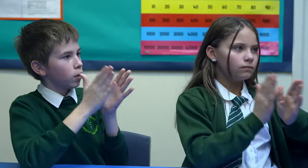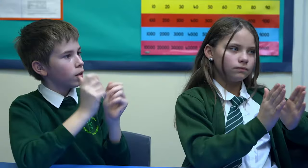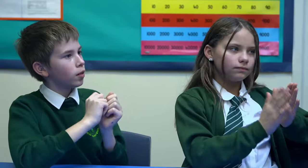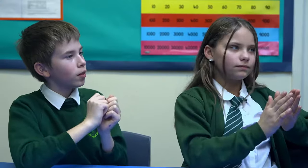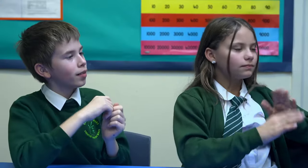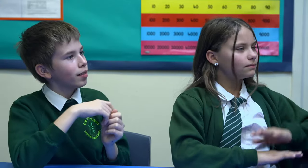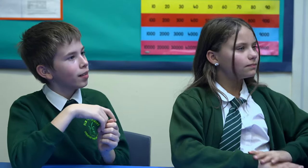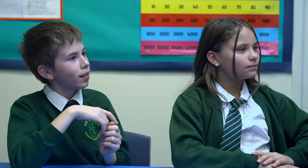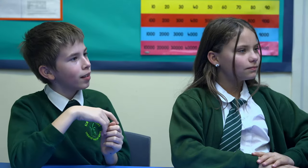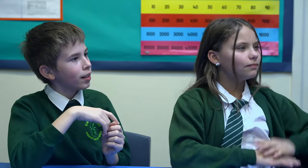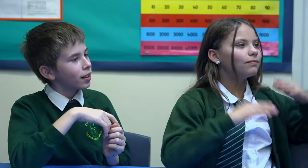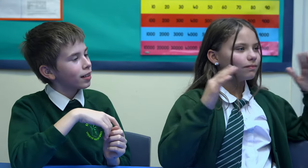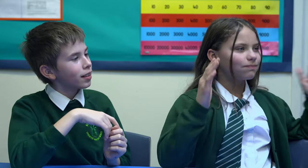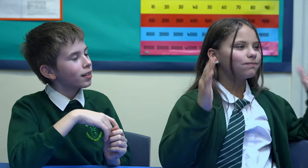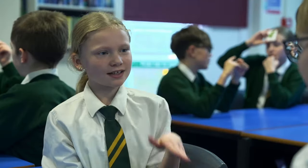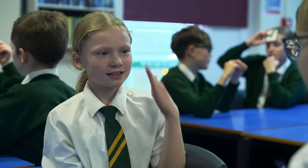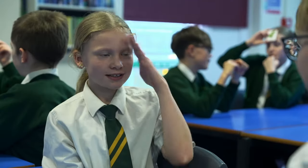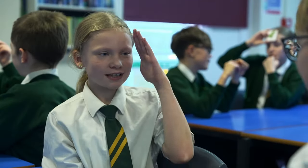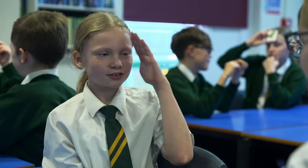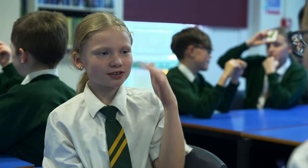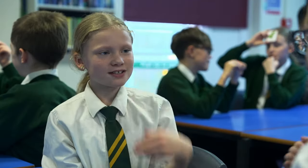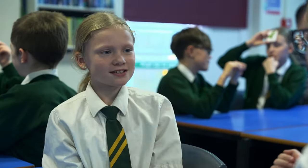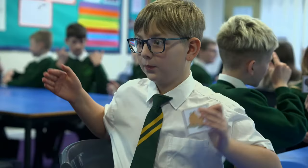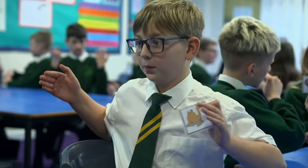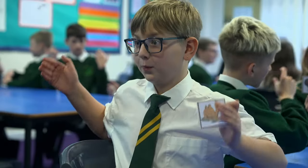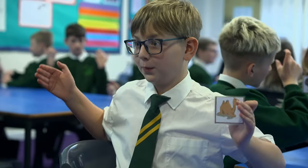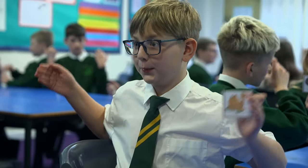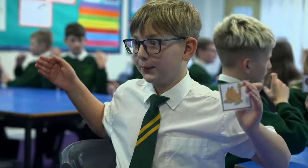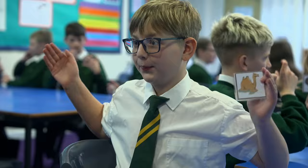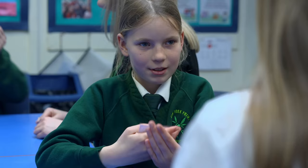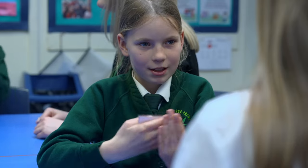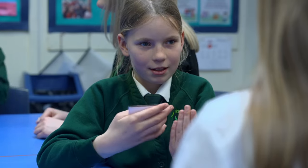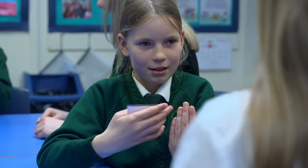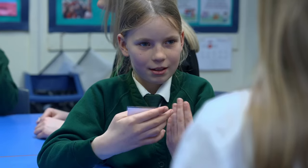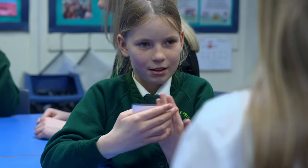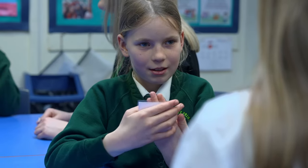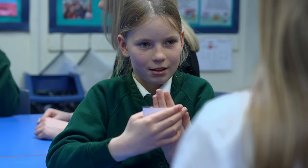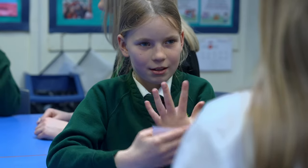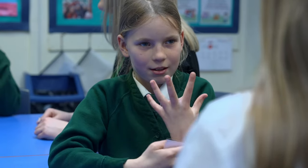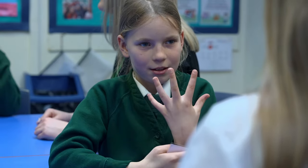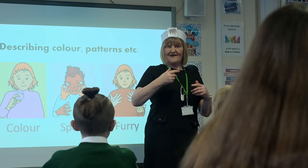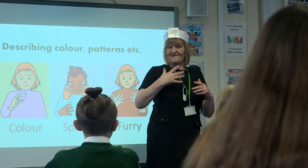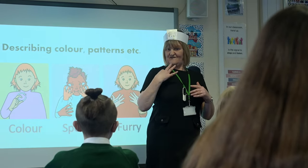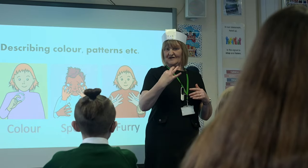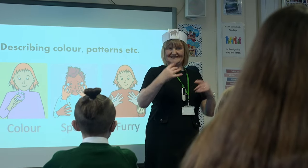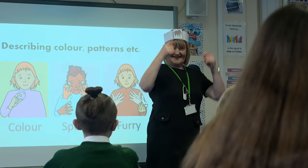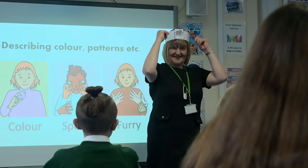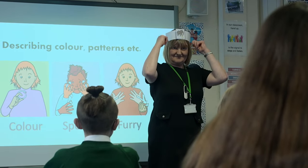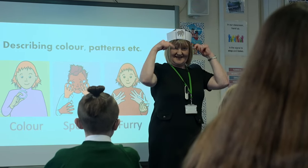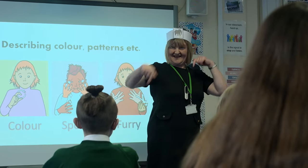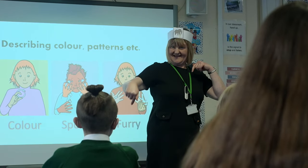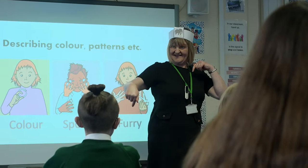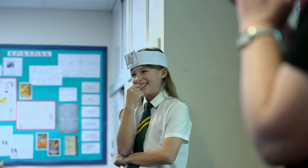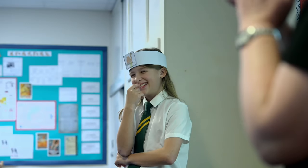deaf, having that communication with their hearing peers is a huge benefit. Just being able to feel more included and not feeling left out of